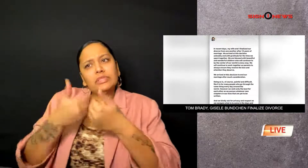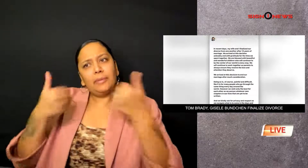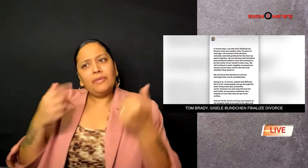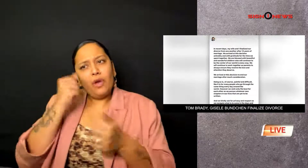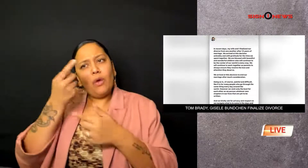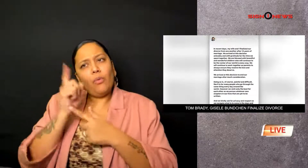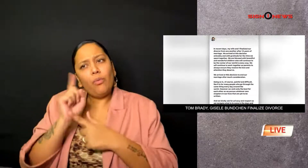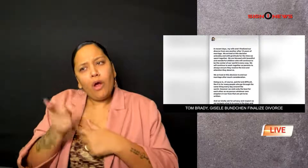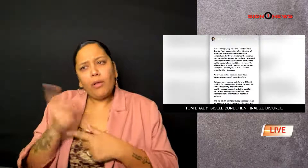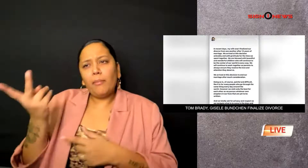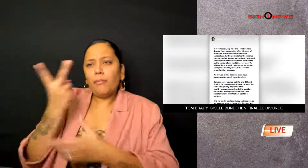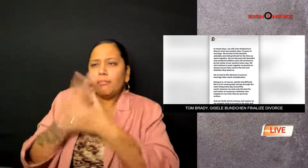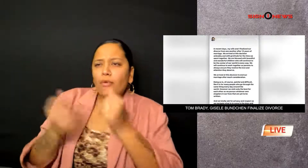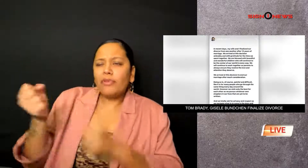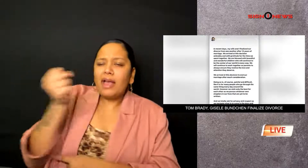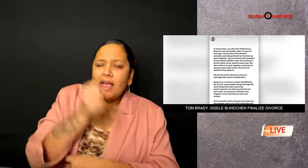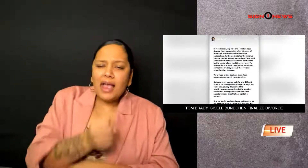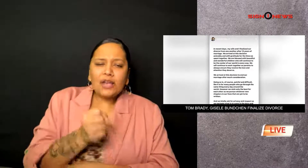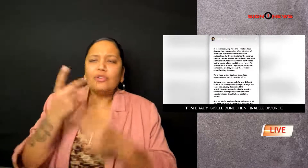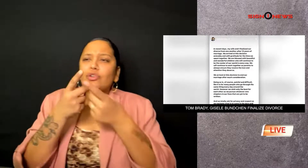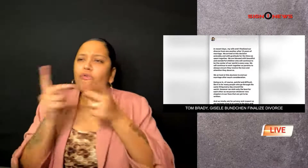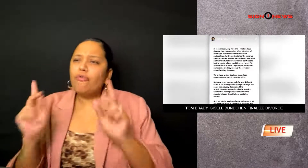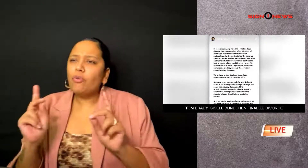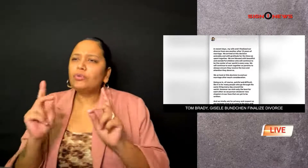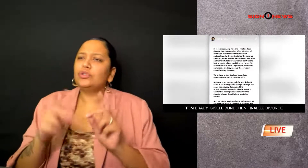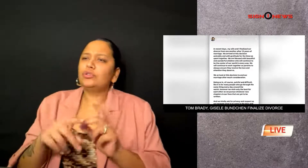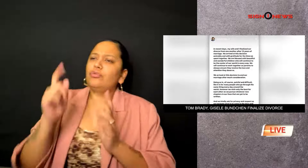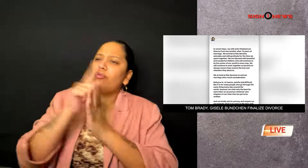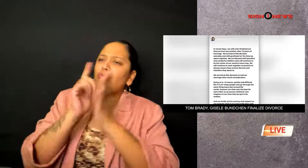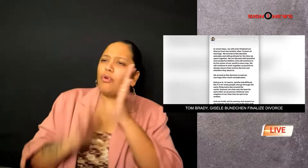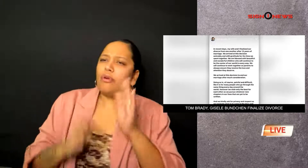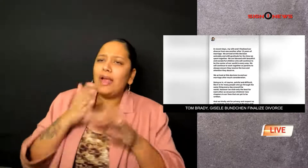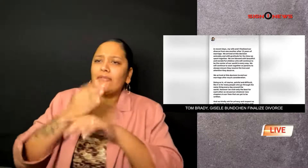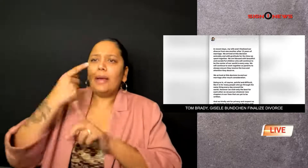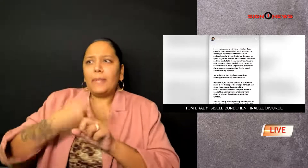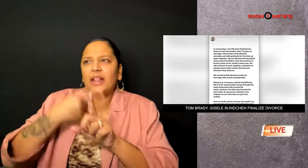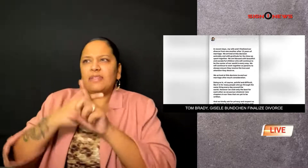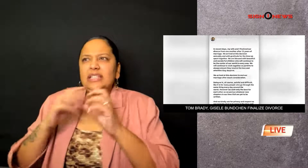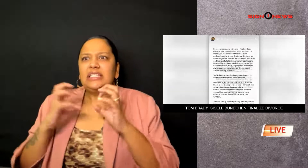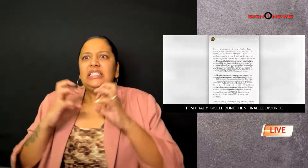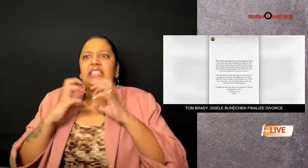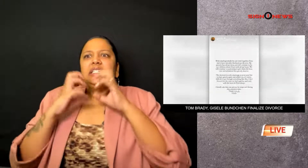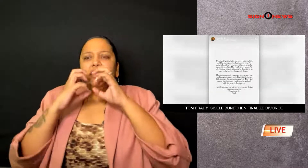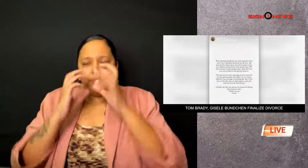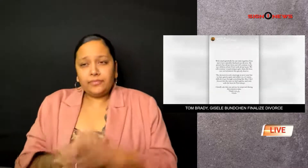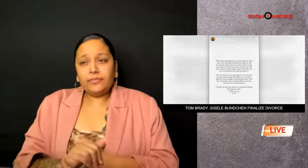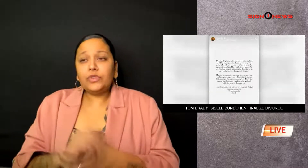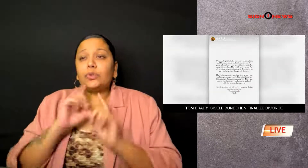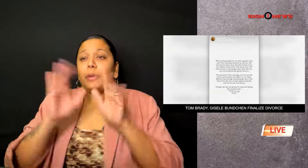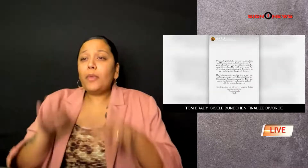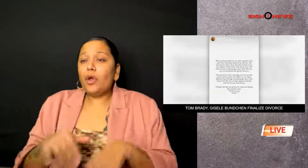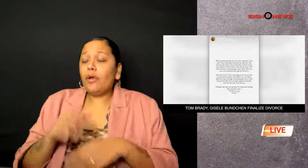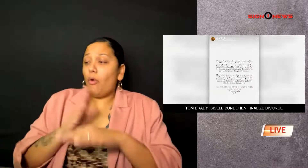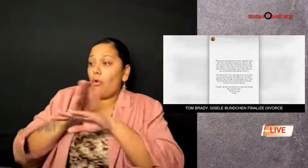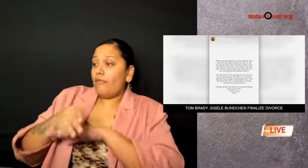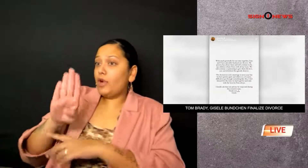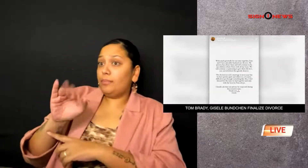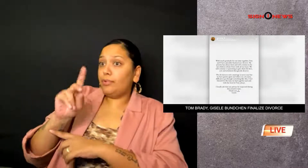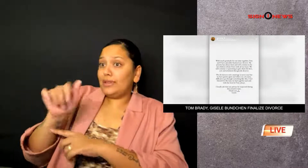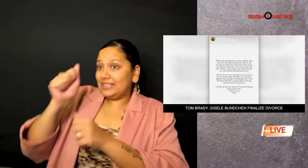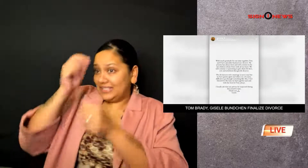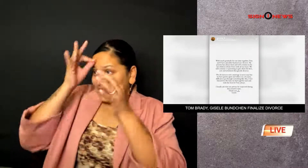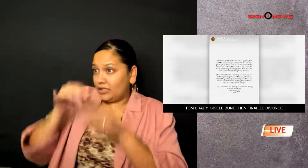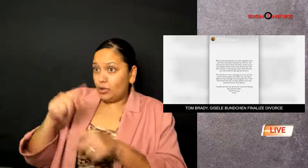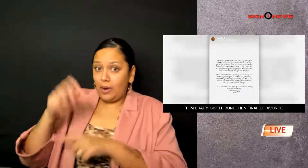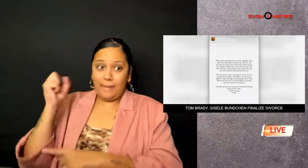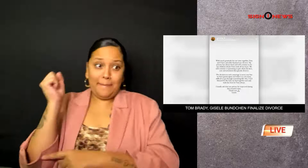been living separately and both hired divorce attorneys after months of tension, reportedly